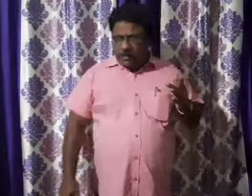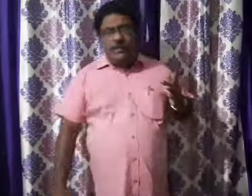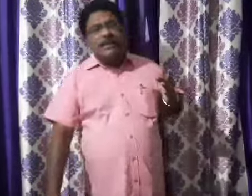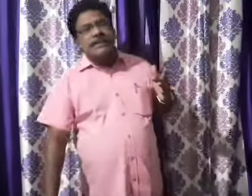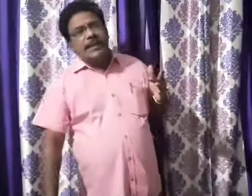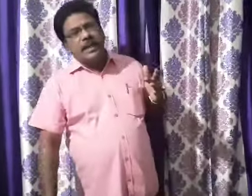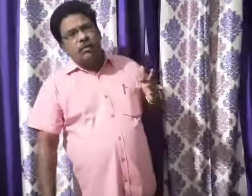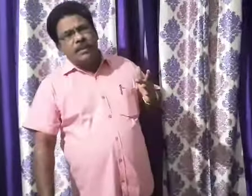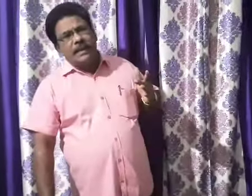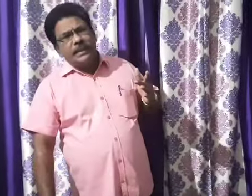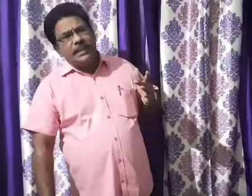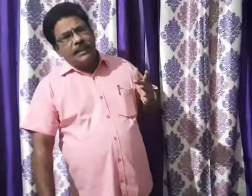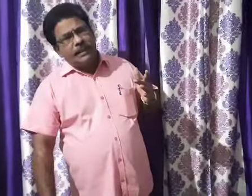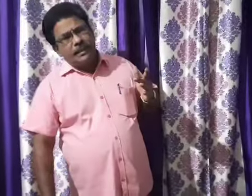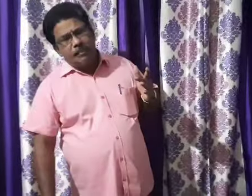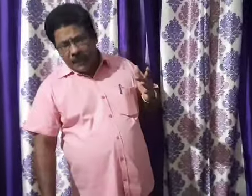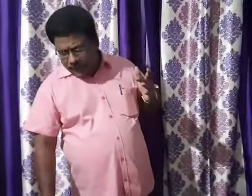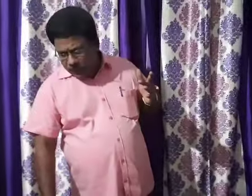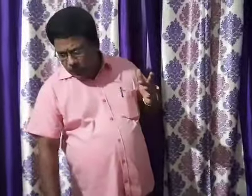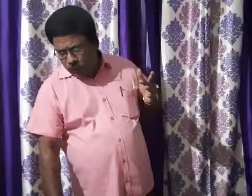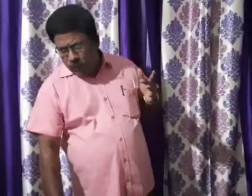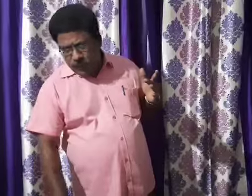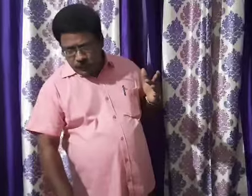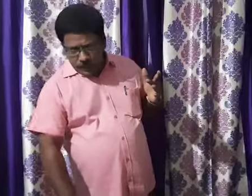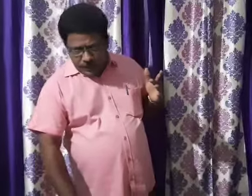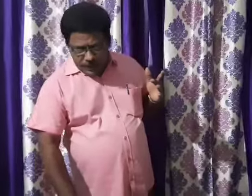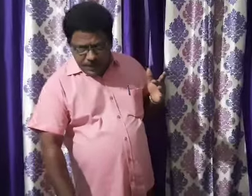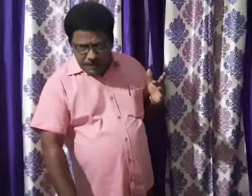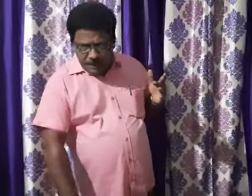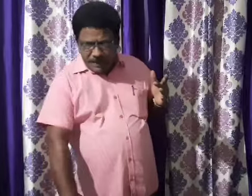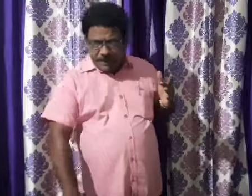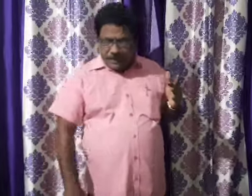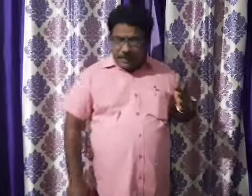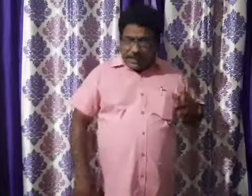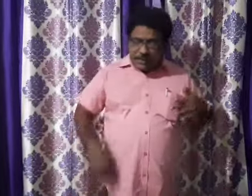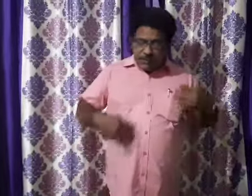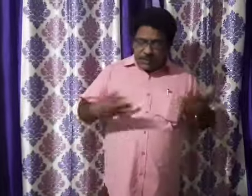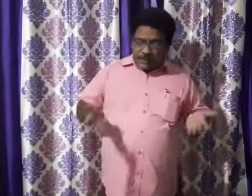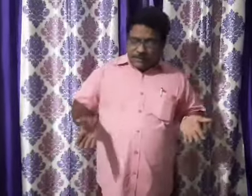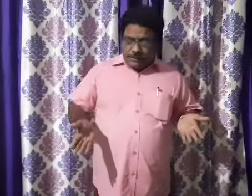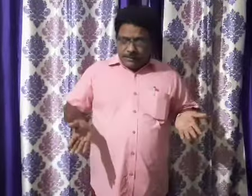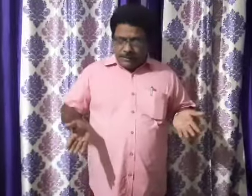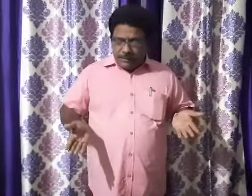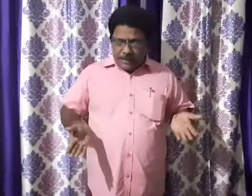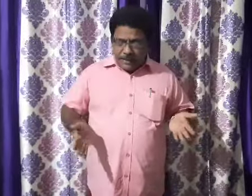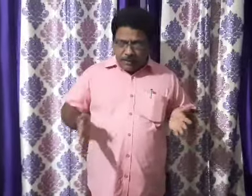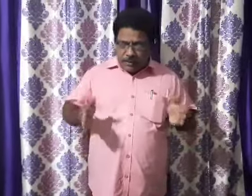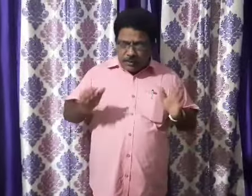Actually, the central government in India made a law implementing the right to work in about